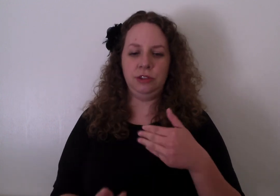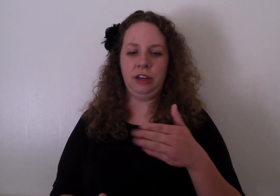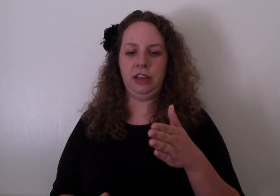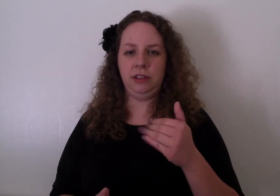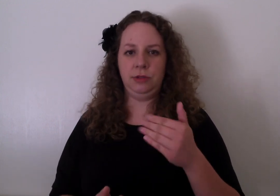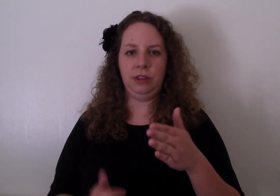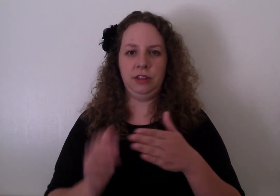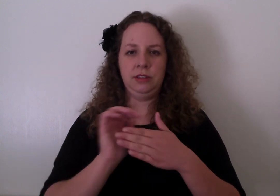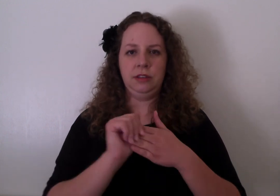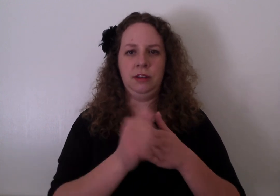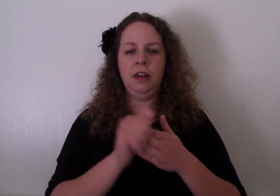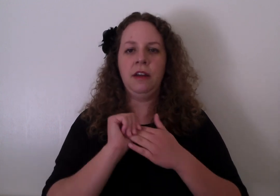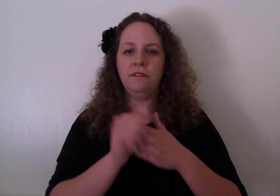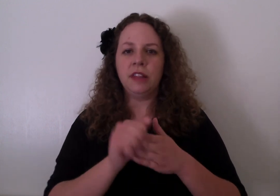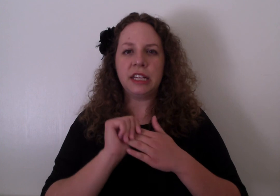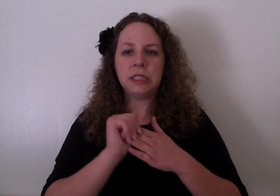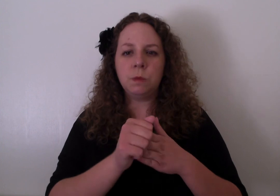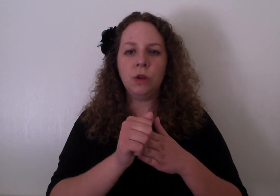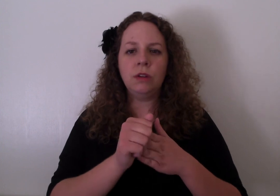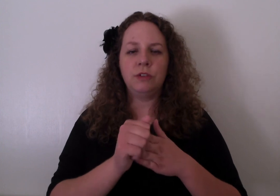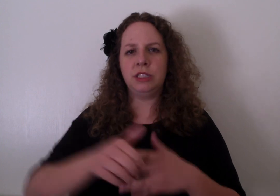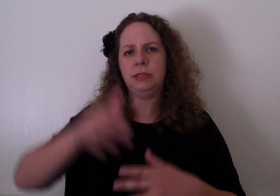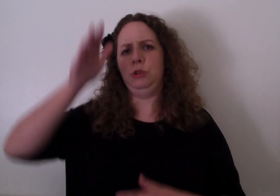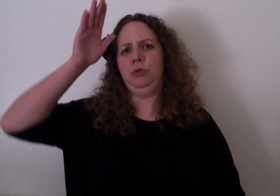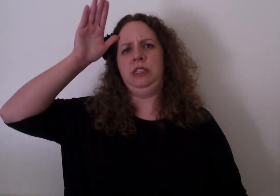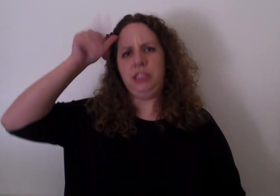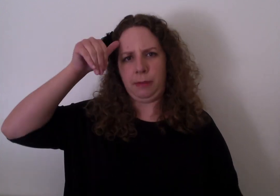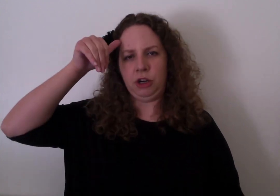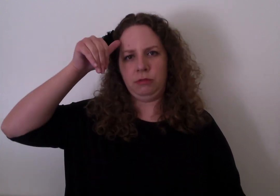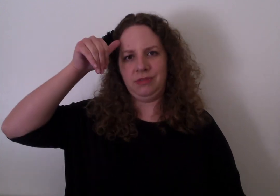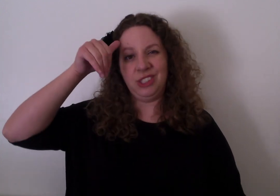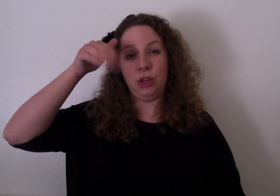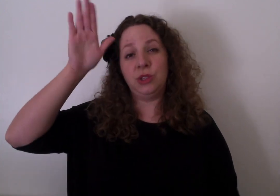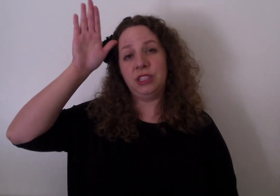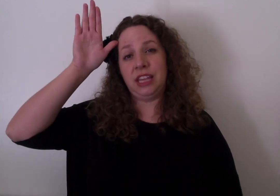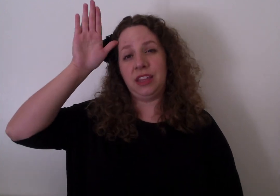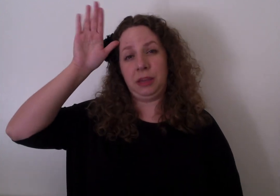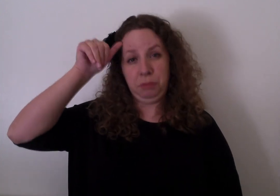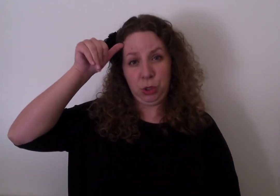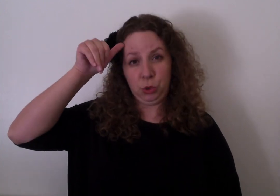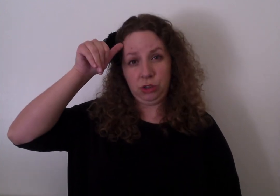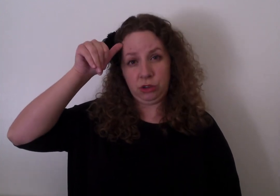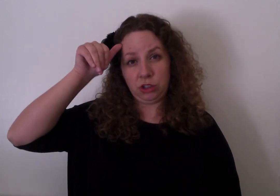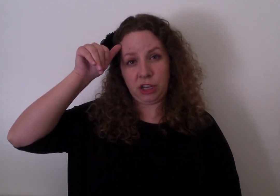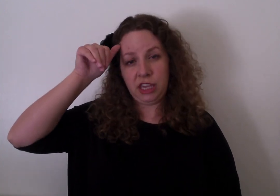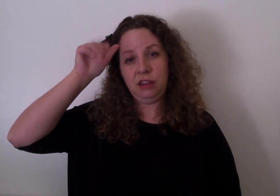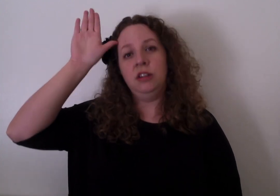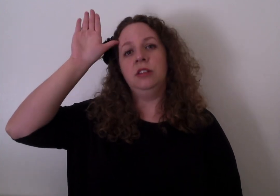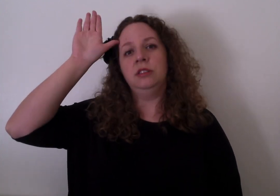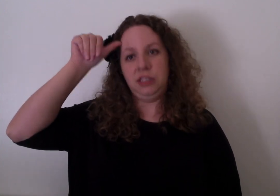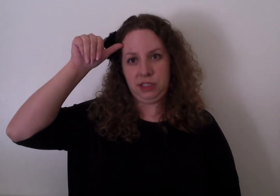your hand is doing this. Flexible versus someone who is stubborn. This is also the sign like mule or donkey,